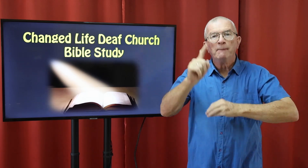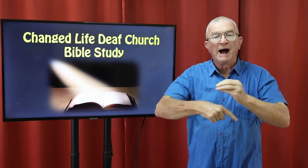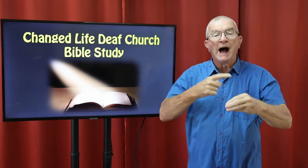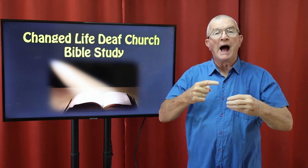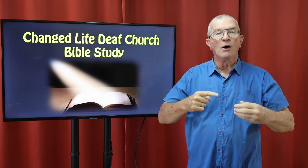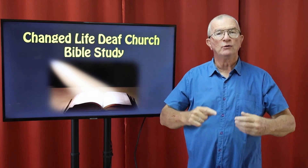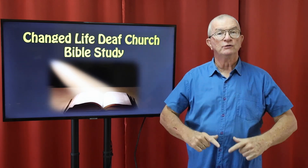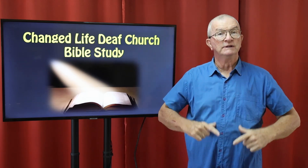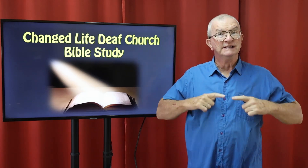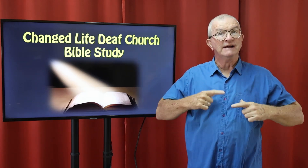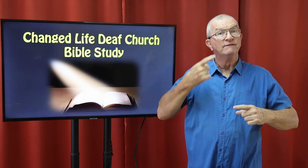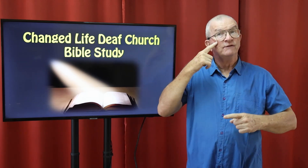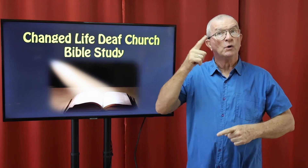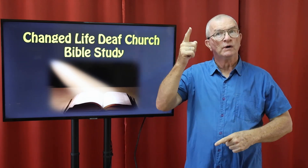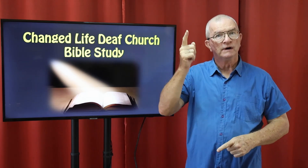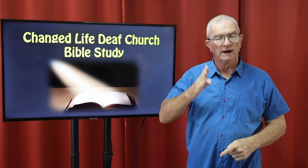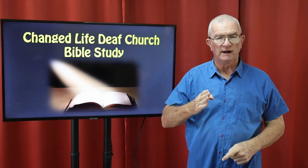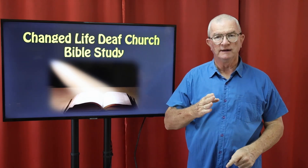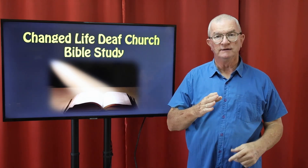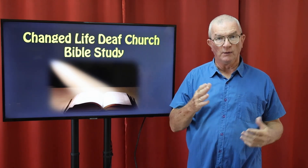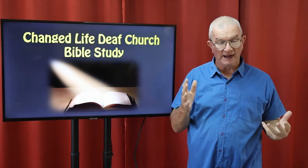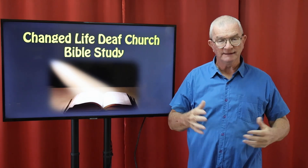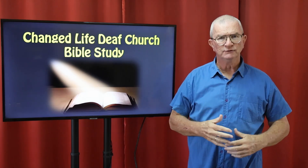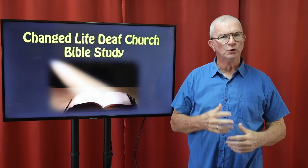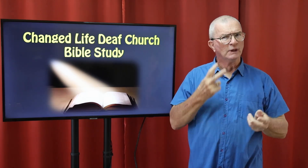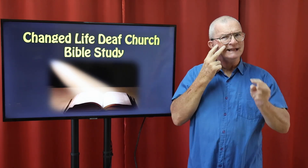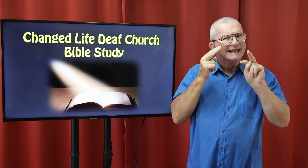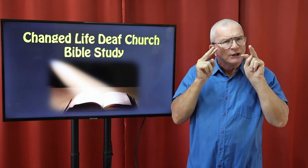the teachings about living for God.